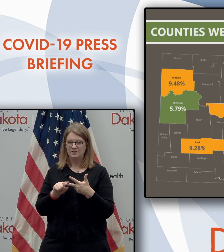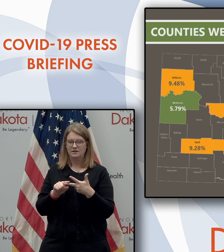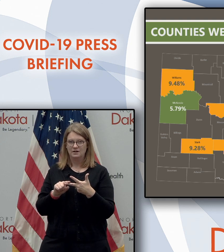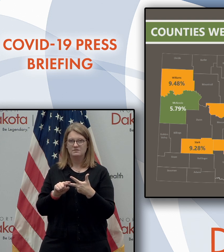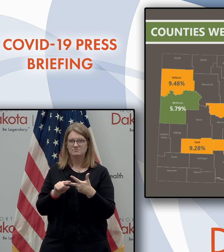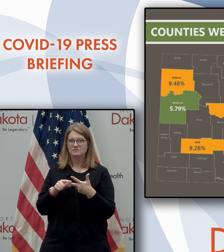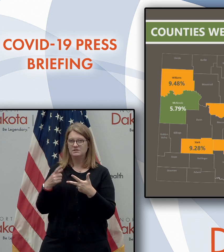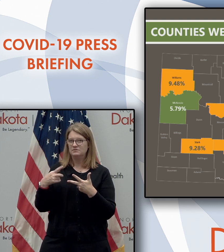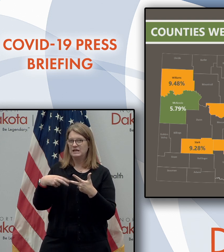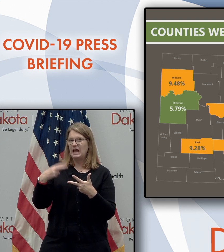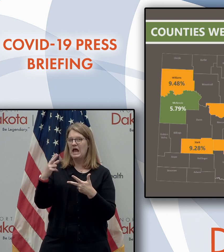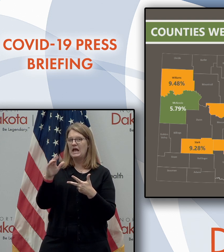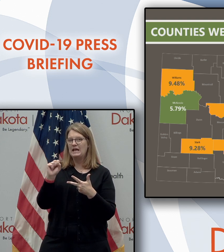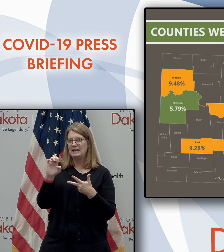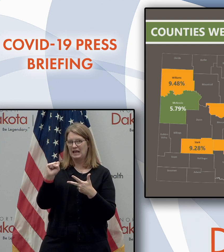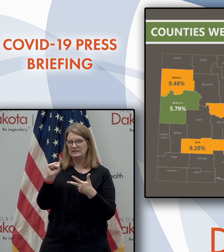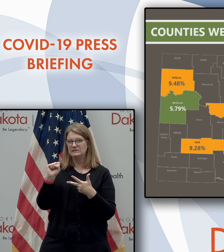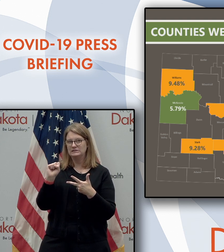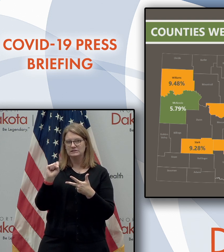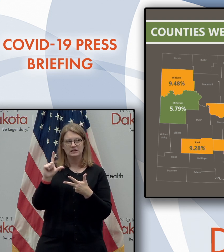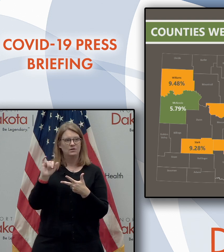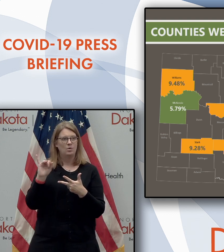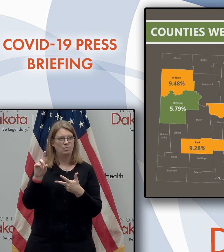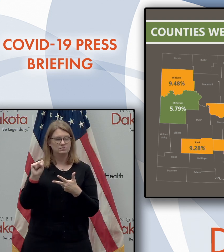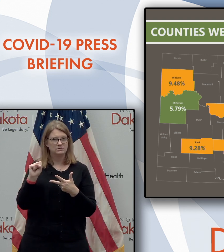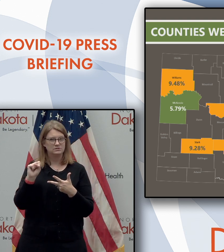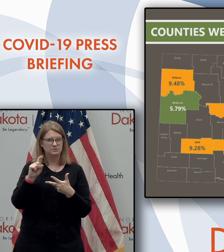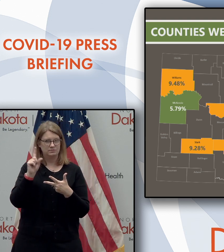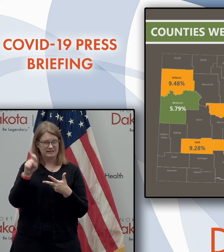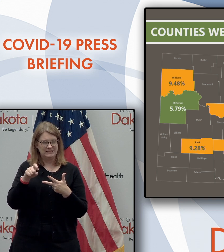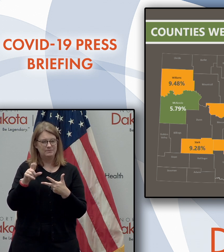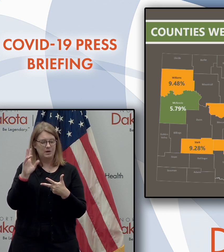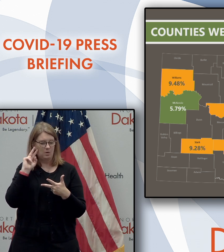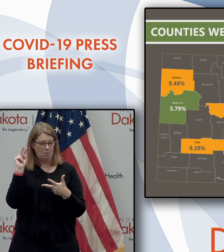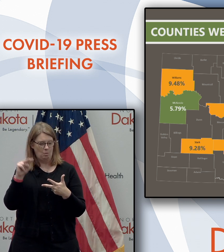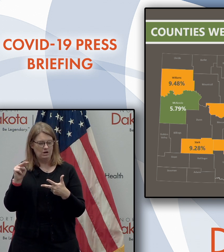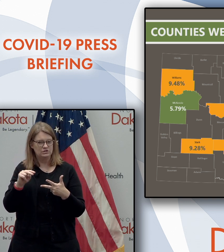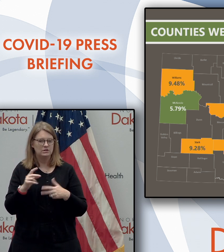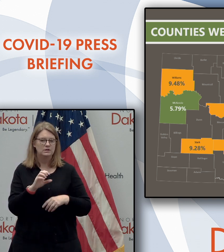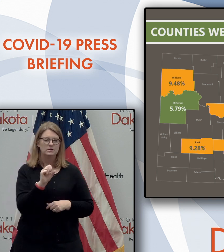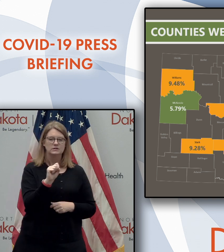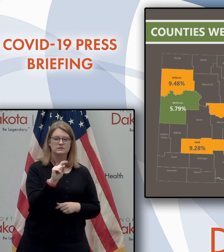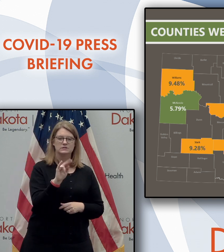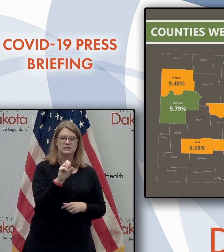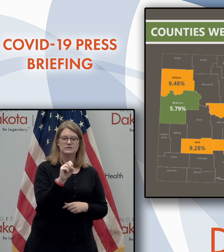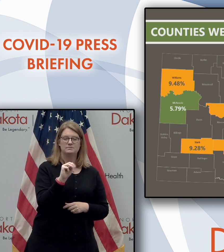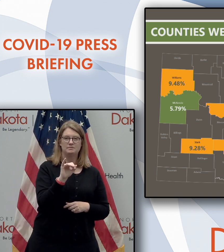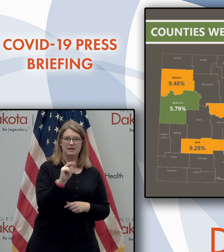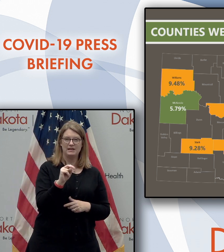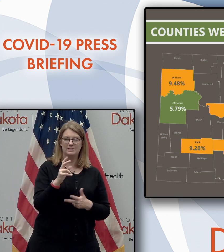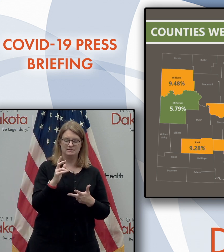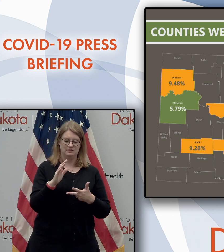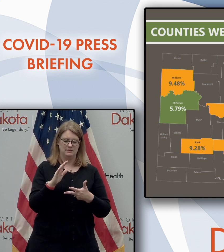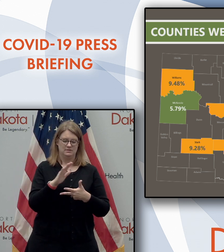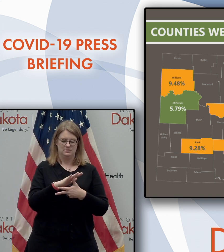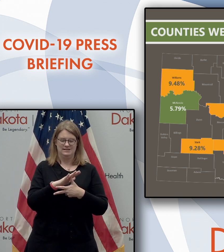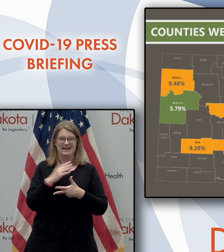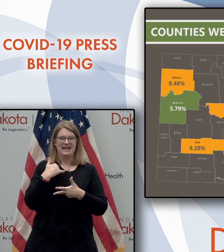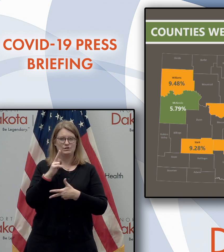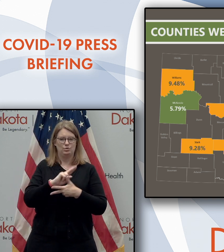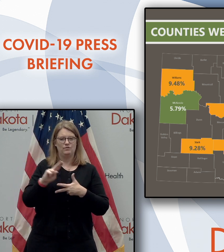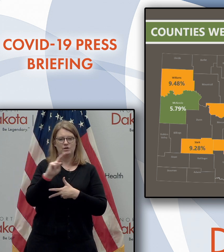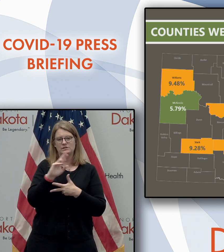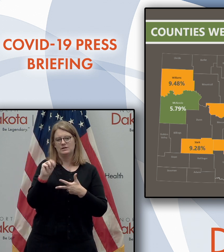caseloads that are warranting attention, more so in Stutsman, where we have a university. McKinsey's actually fewer cases, but